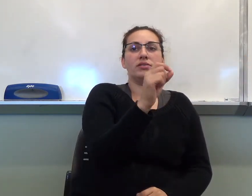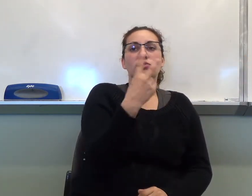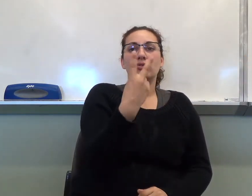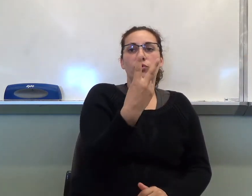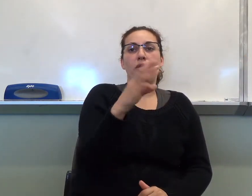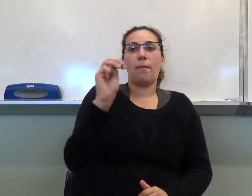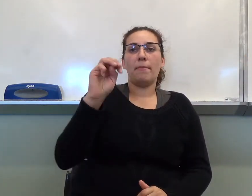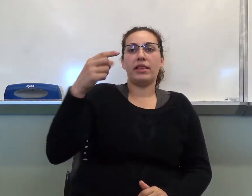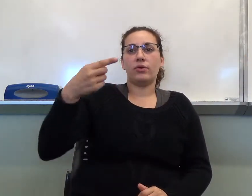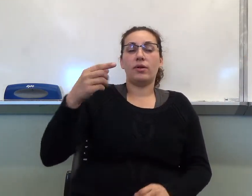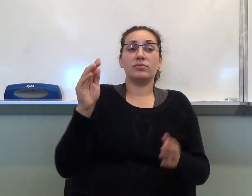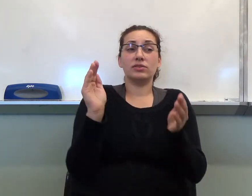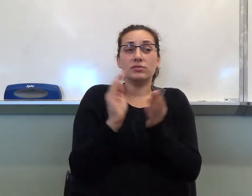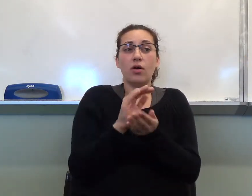amount.